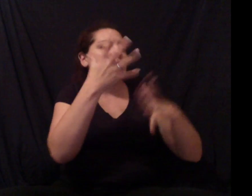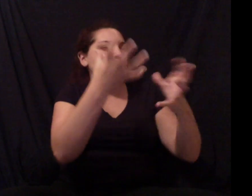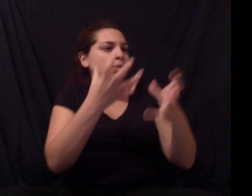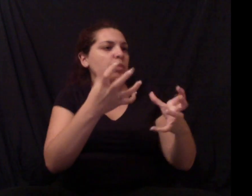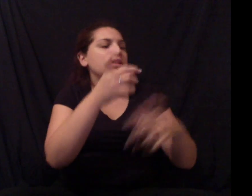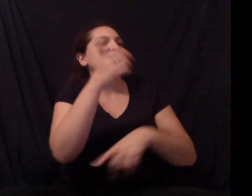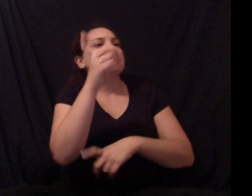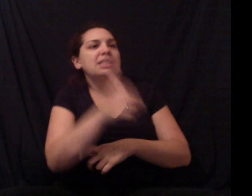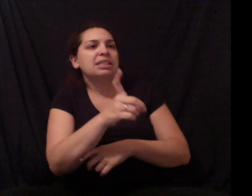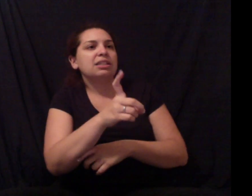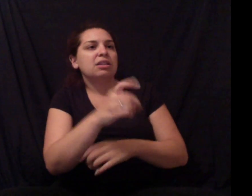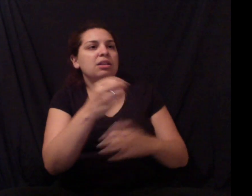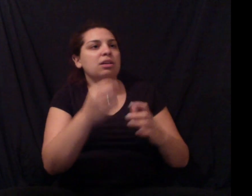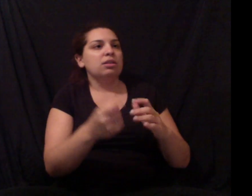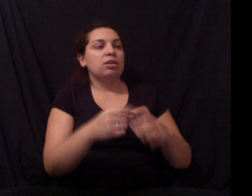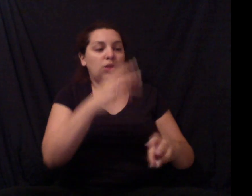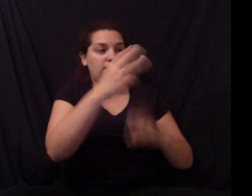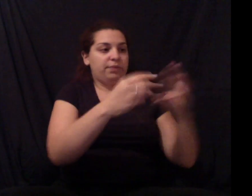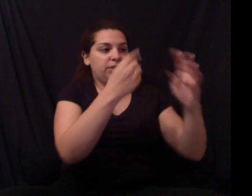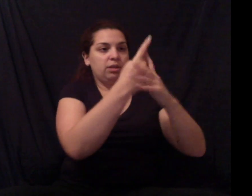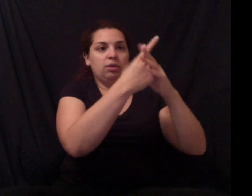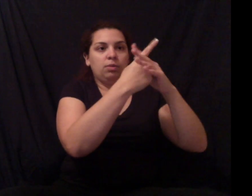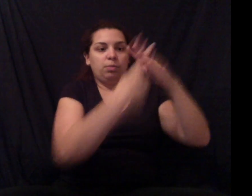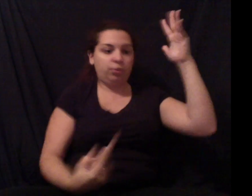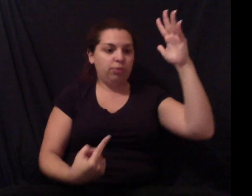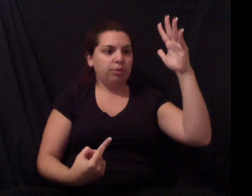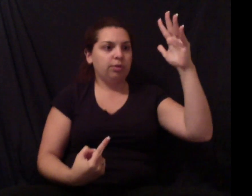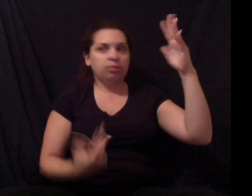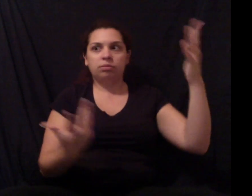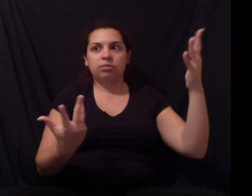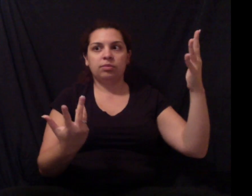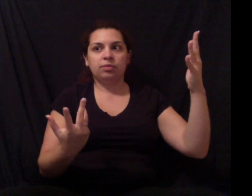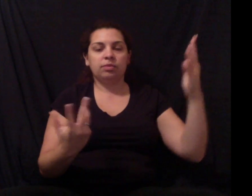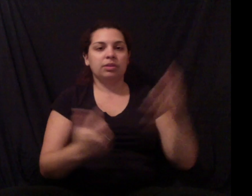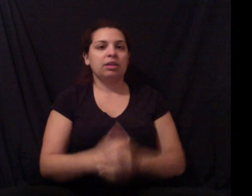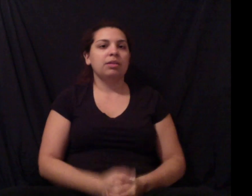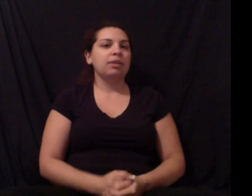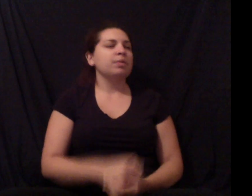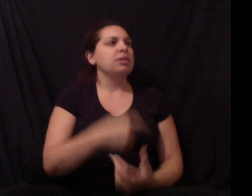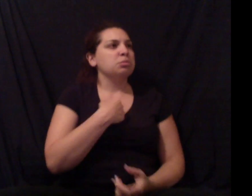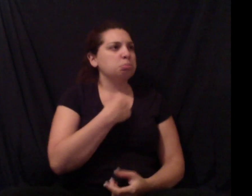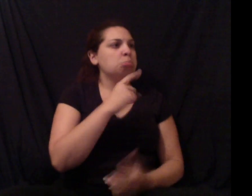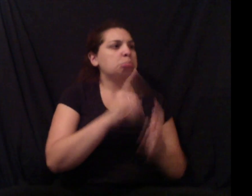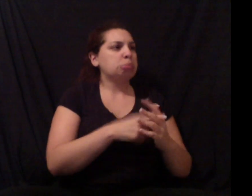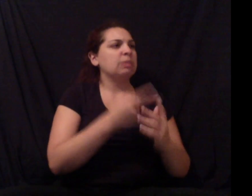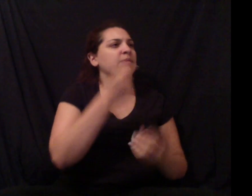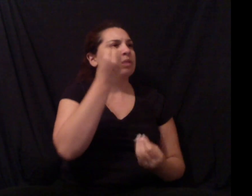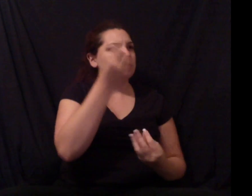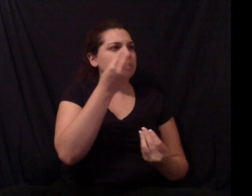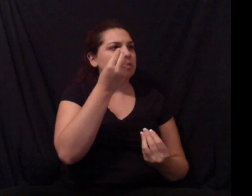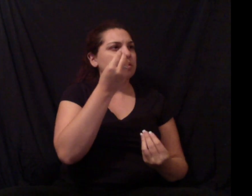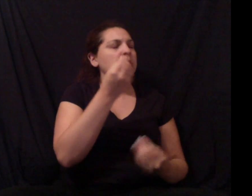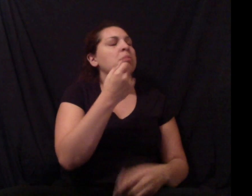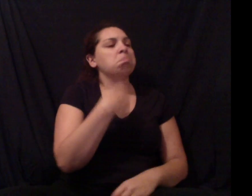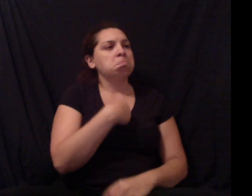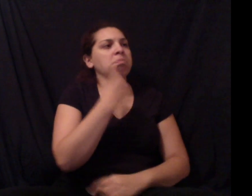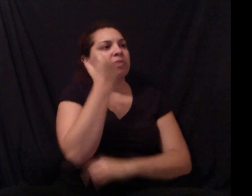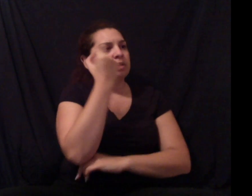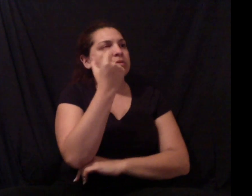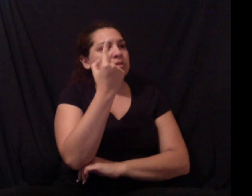or the need to like drop off the face of the earth for a while." and it was like I started understanding that quote, because at the time I was like, man, that sounds pretty